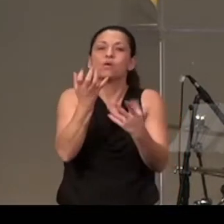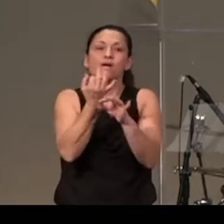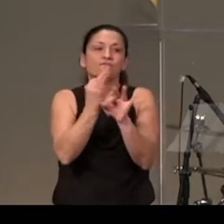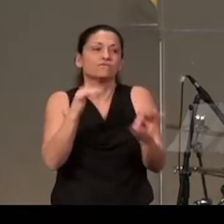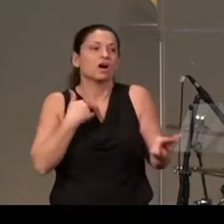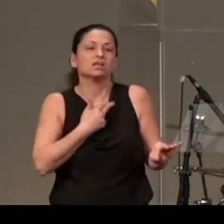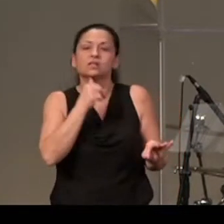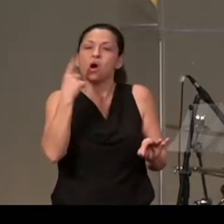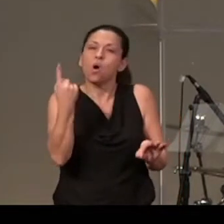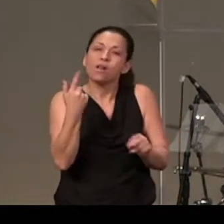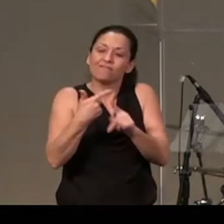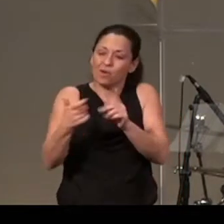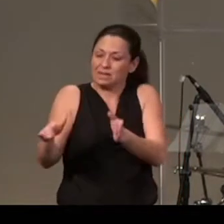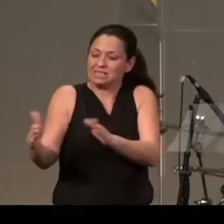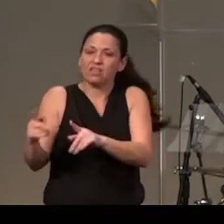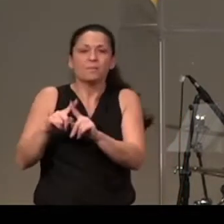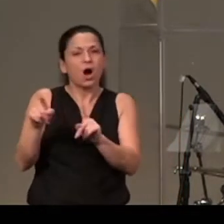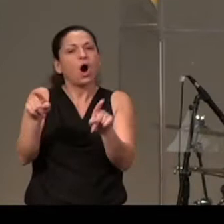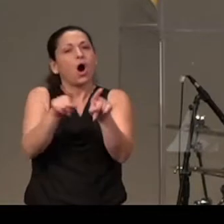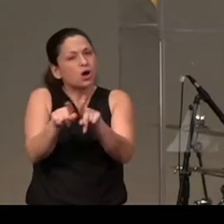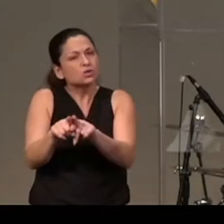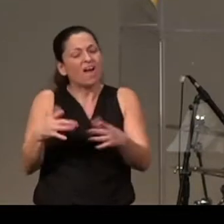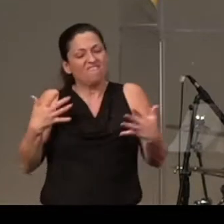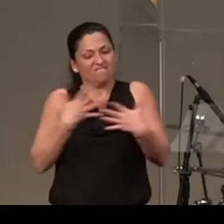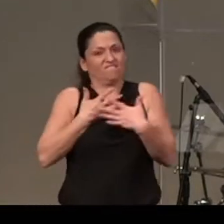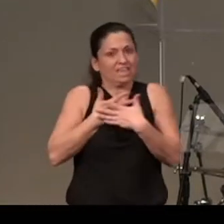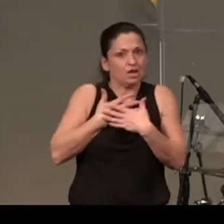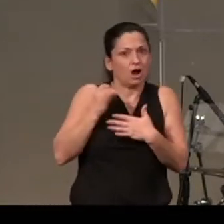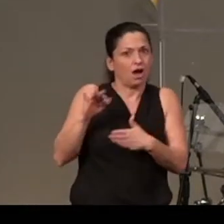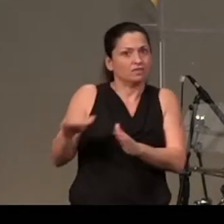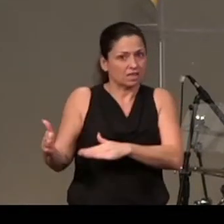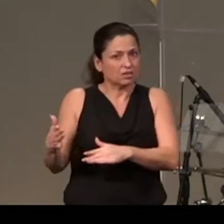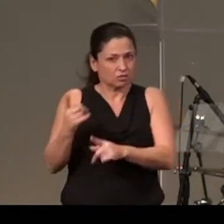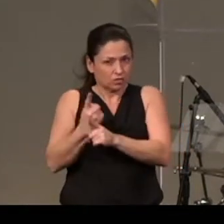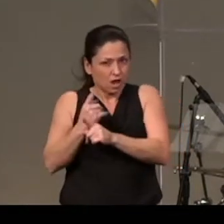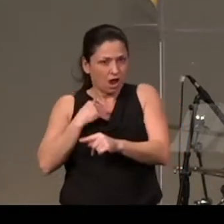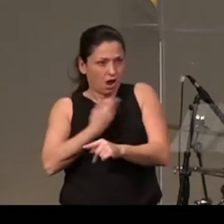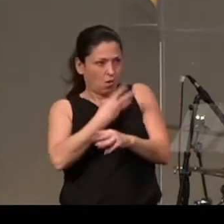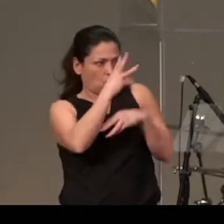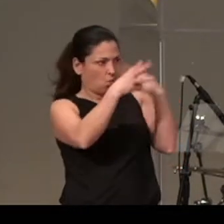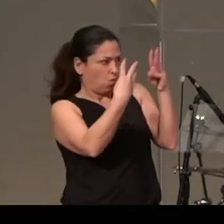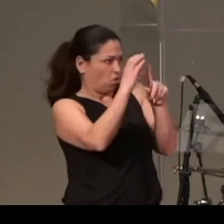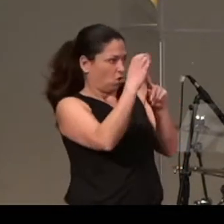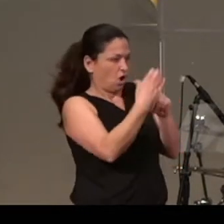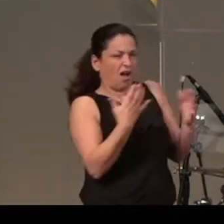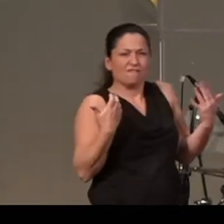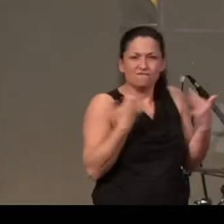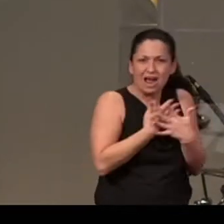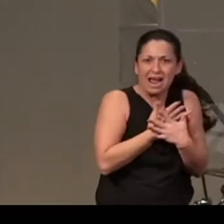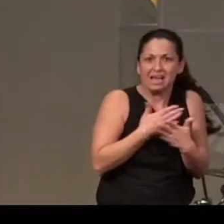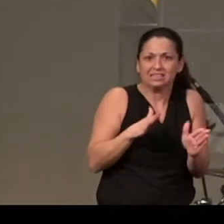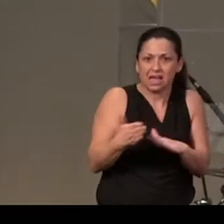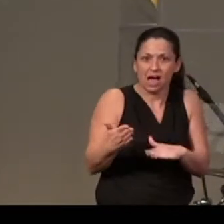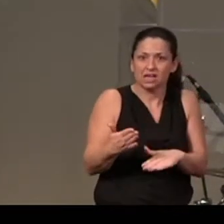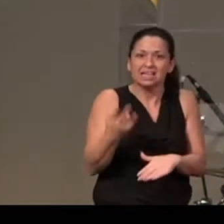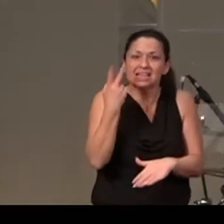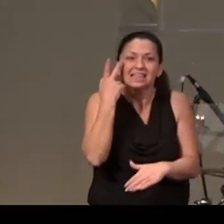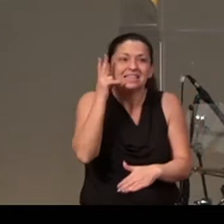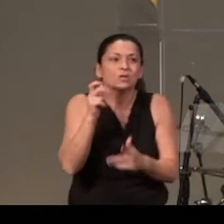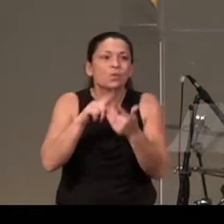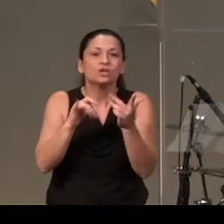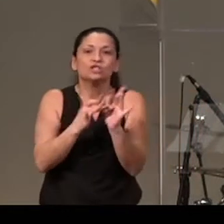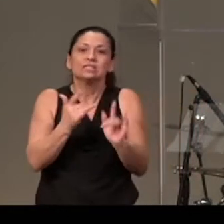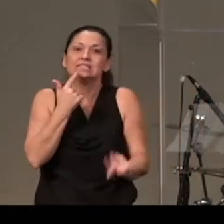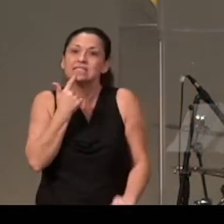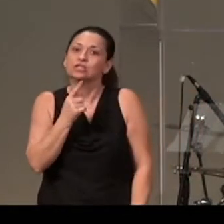the fear of death. Don't we live in a culture that's afraid to die? Listen to what Jesus said. Truly, truly, I say to you, if